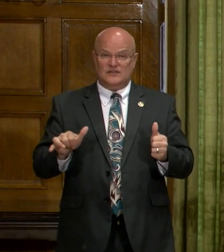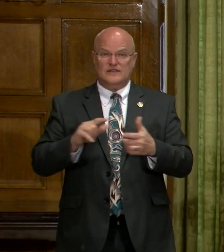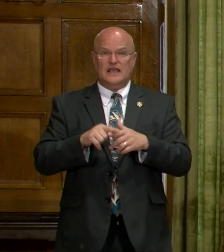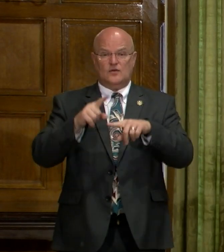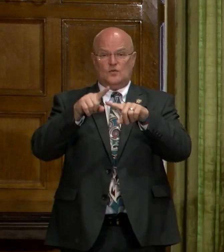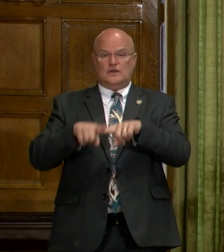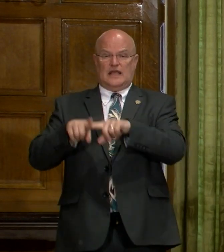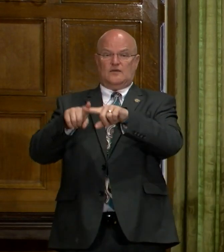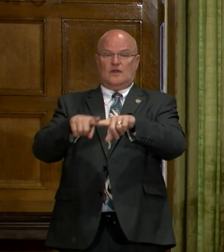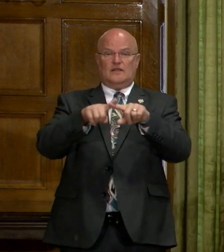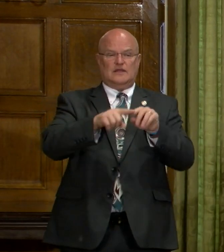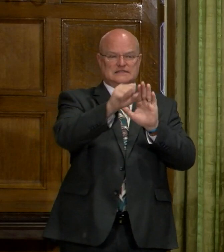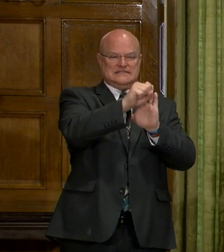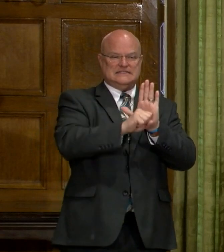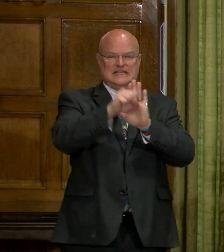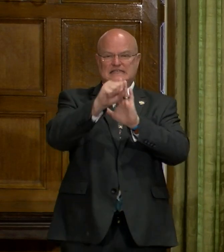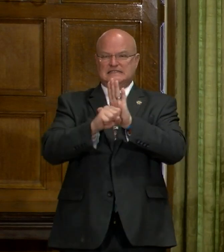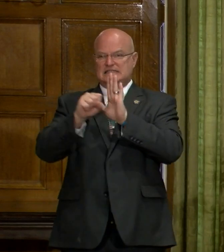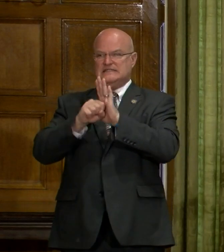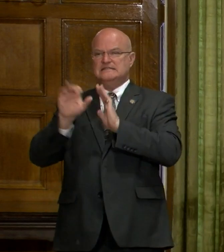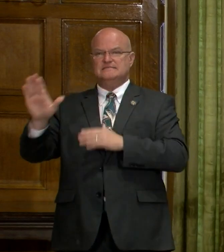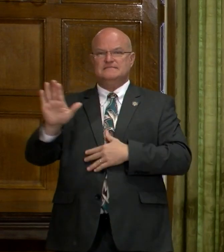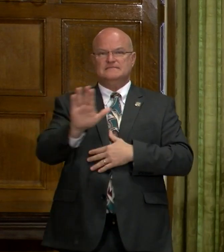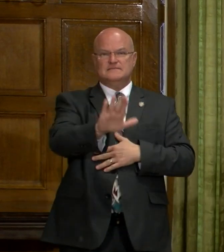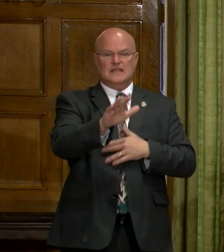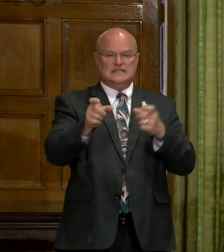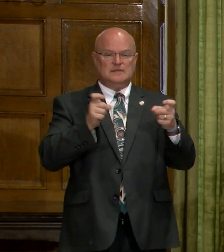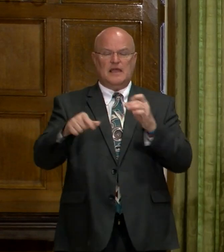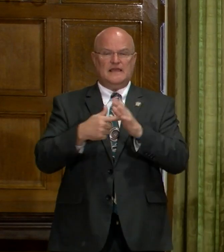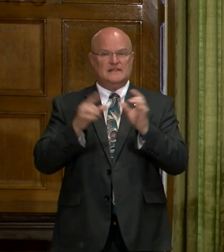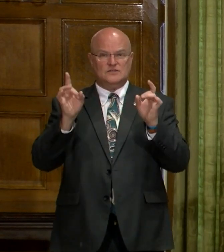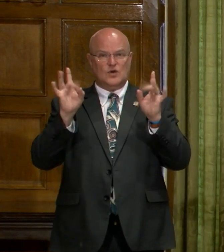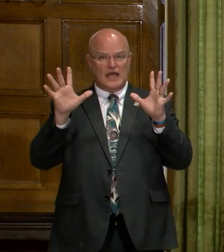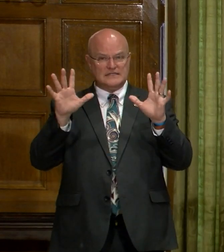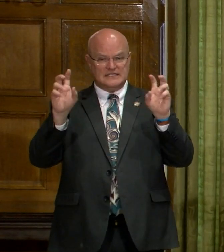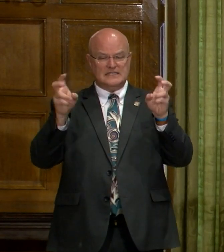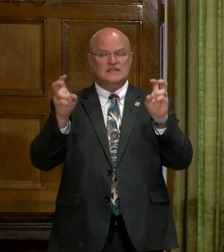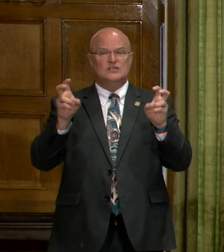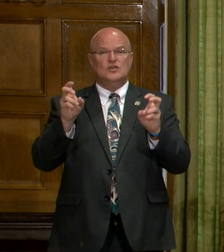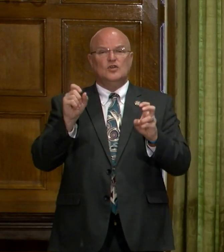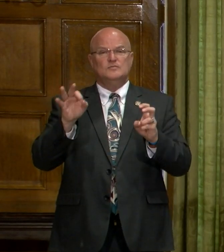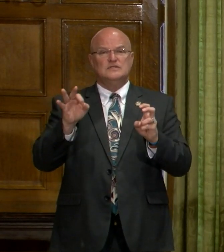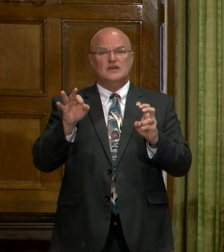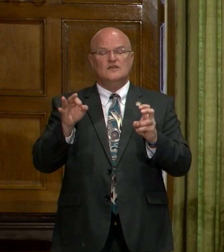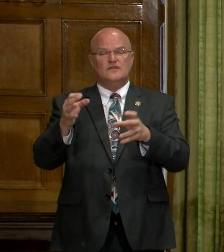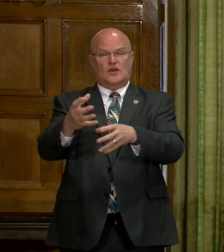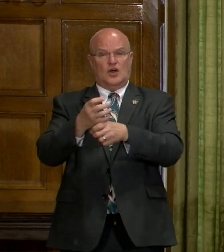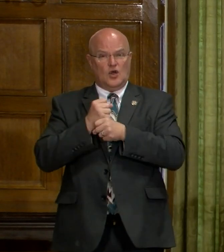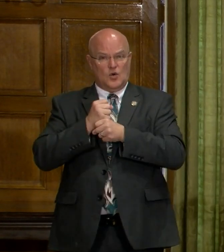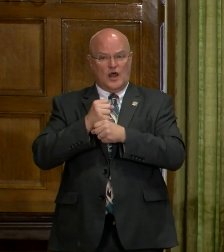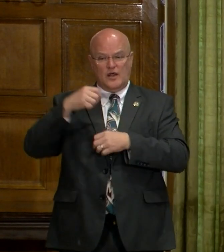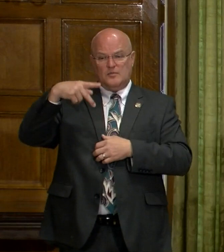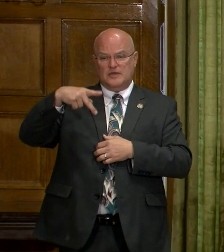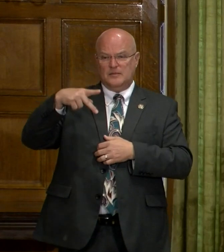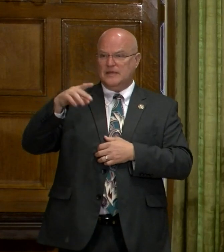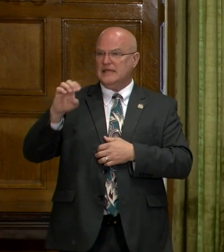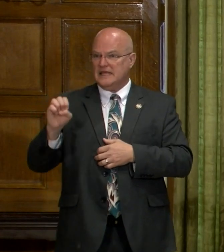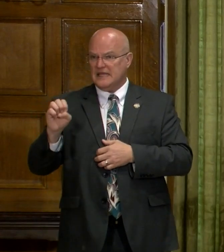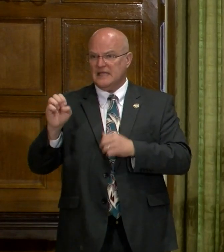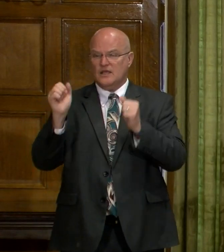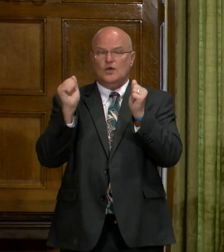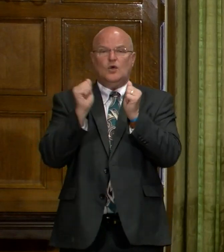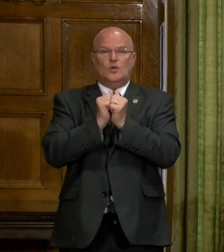They've relied upon the states to manage this crisis in terms of acquiring PPE with